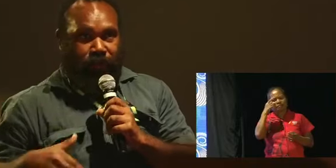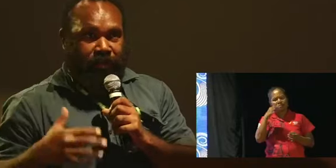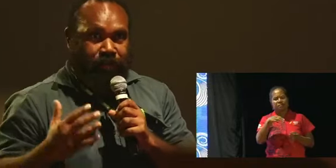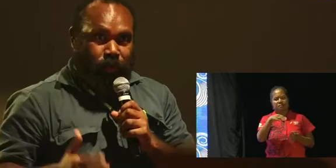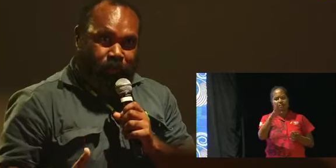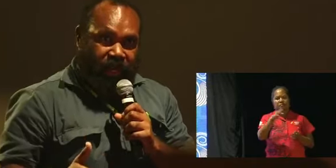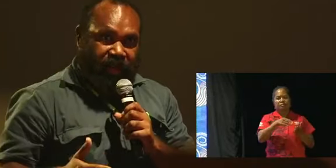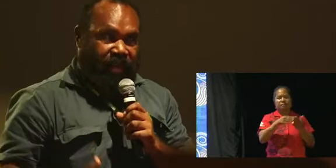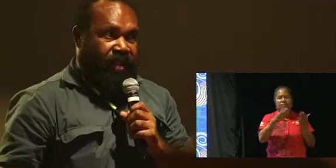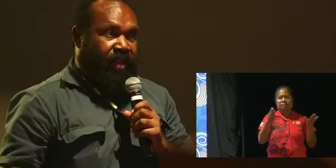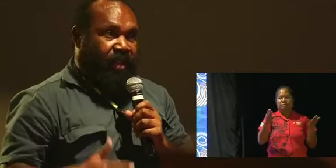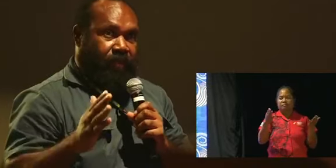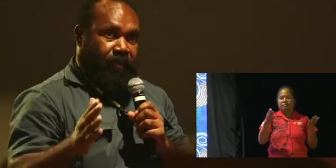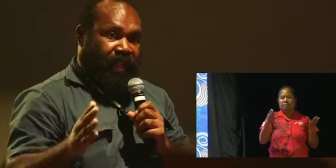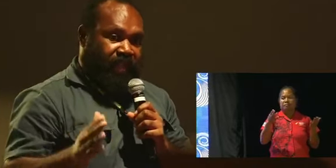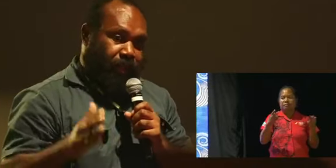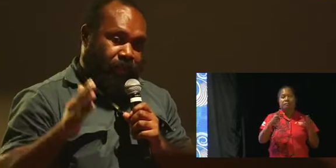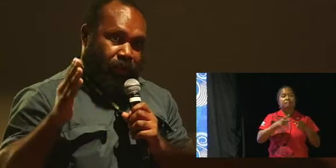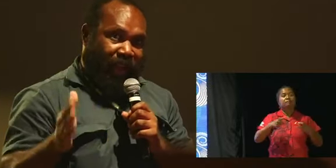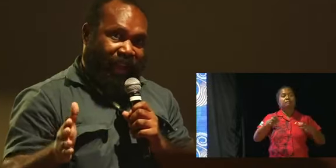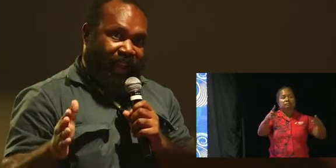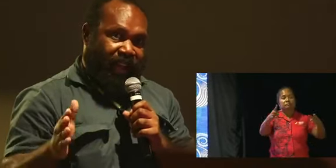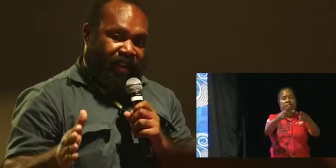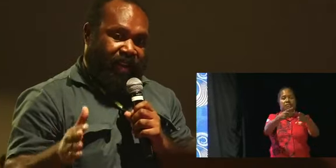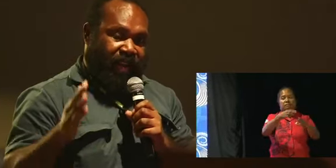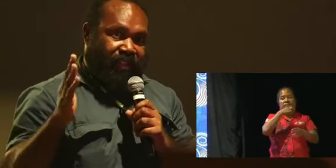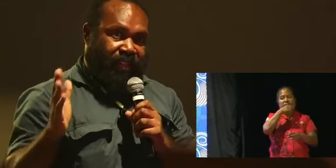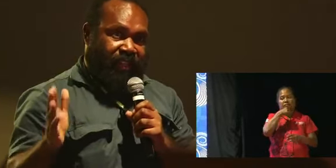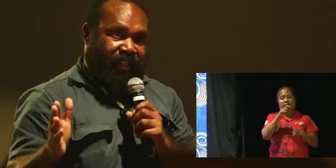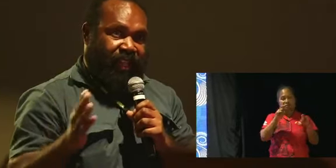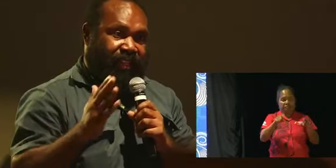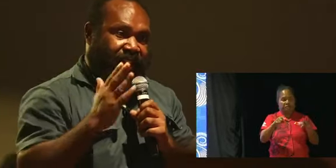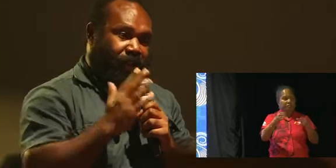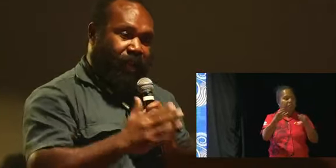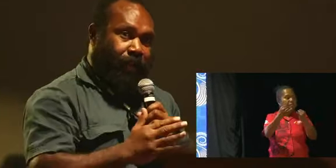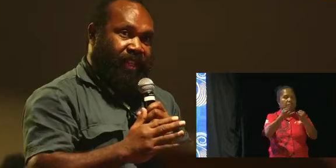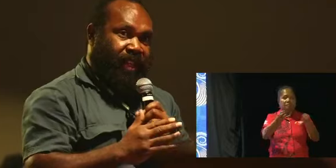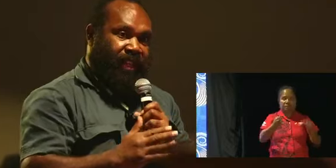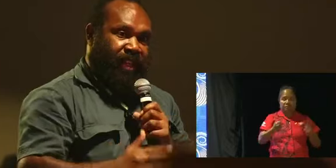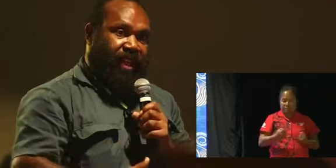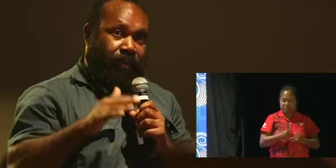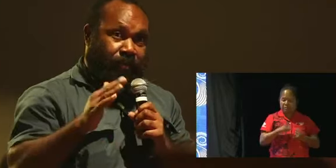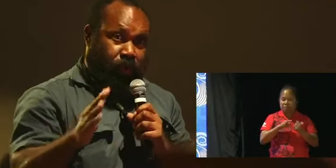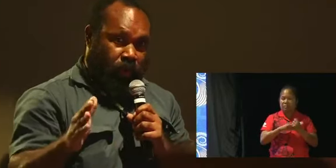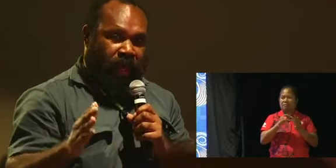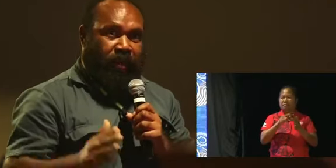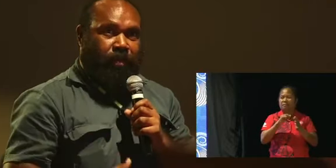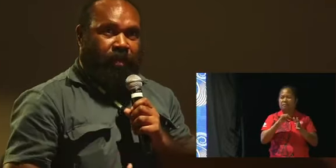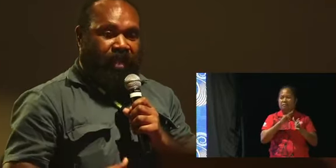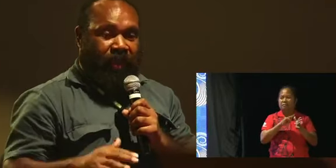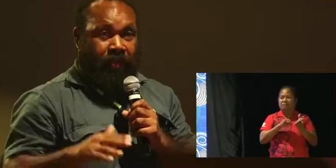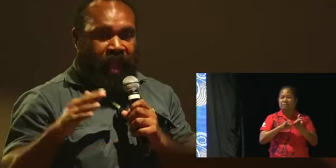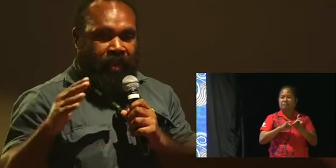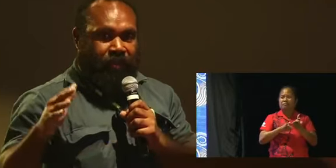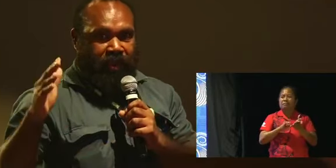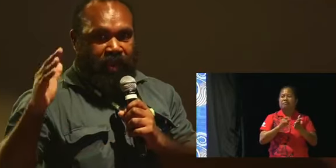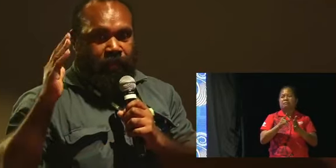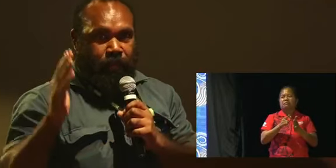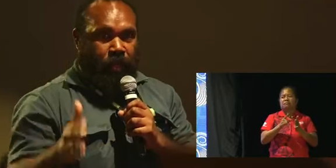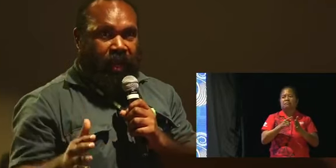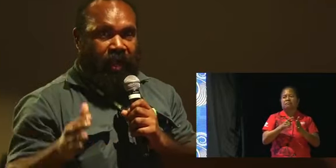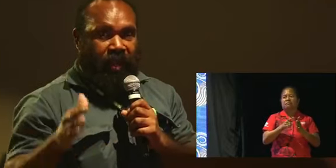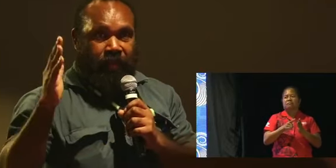lo because me Bushman me past up lo island kind of say la siasi lo come and say solwara you pas am line